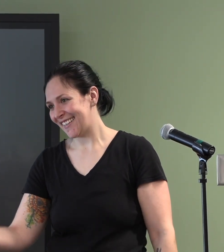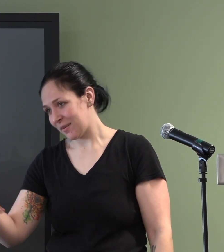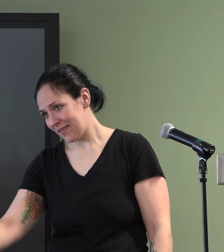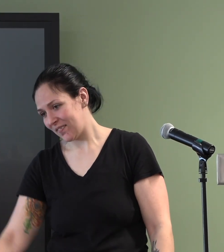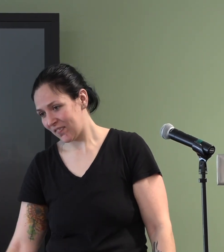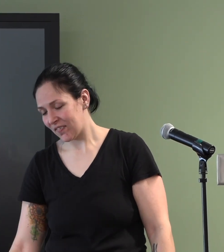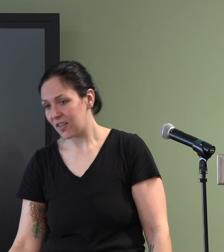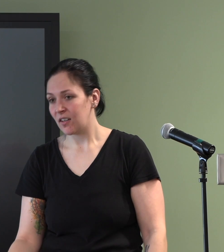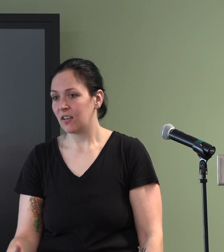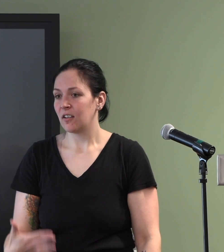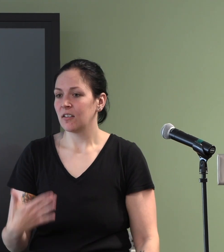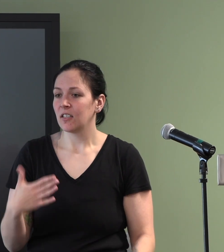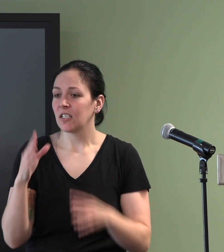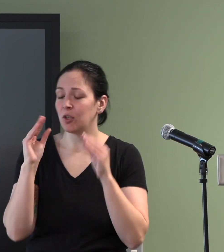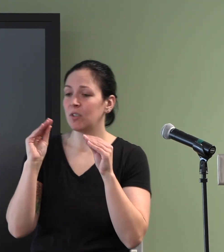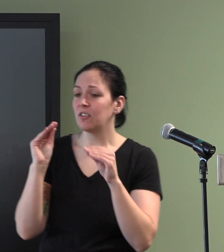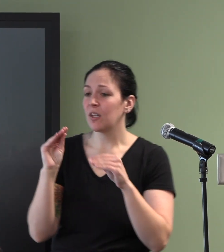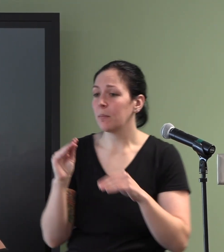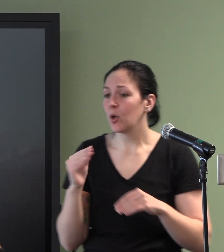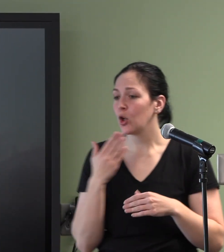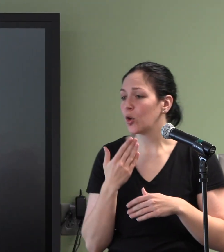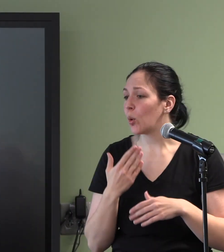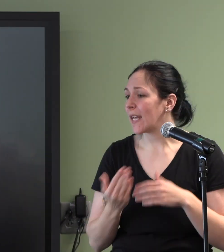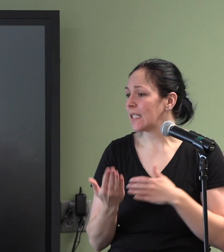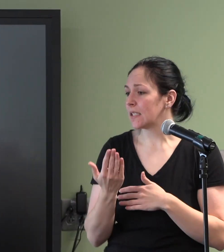Come on. You teach them good morning.